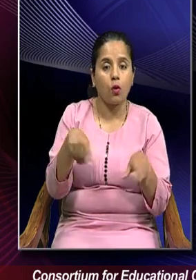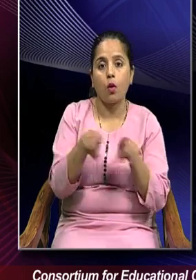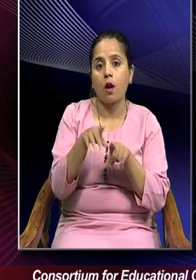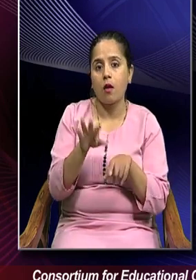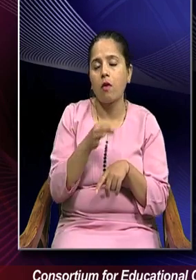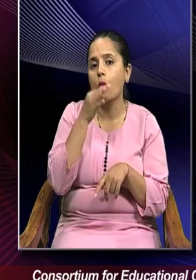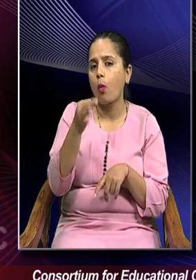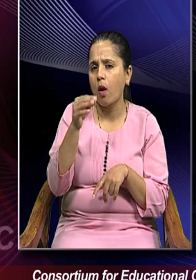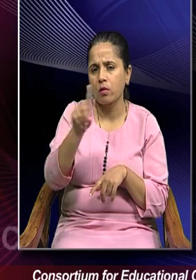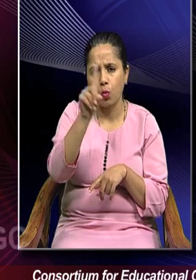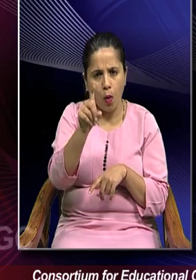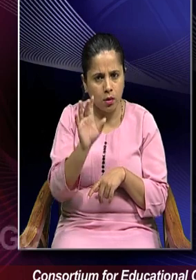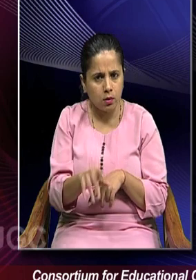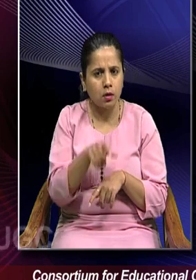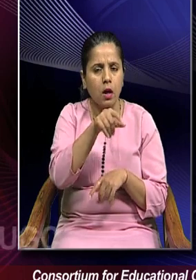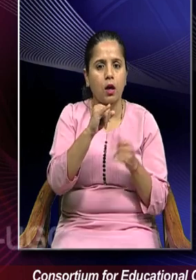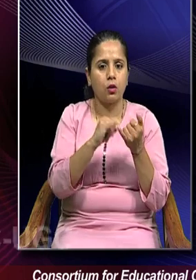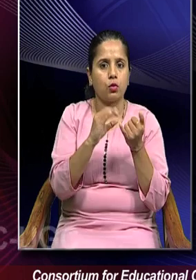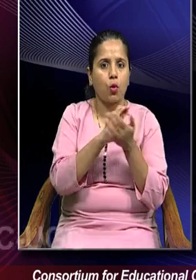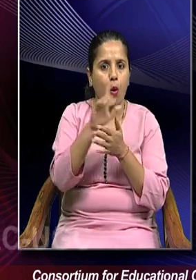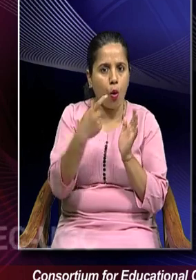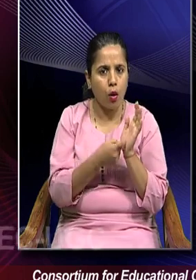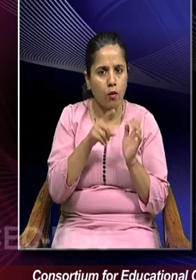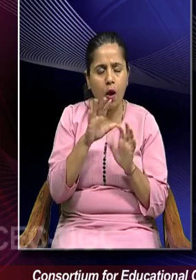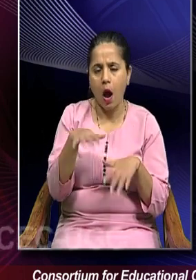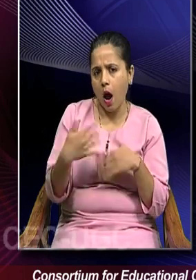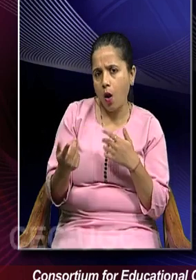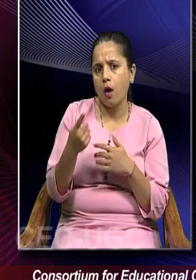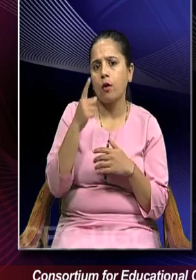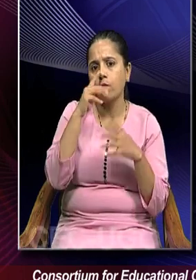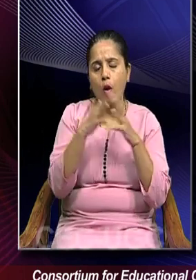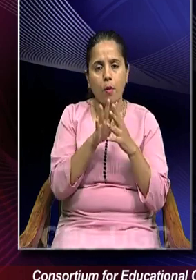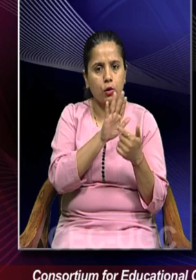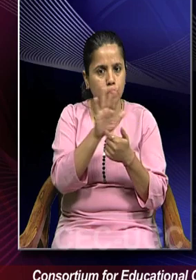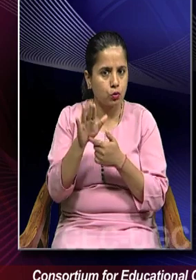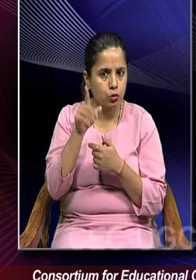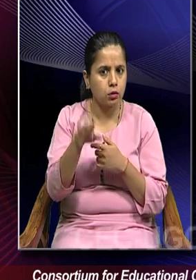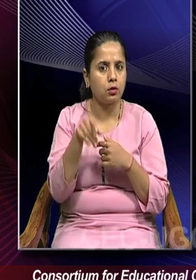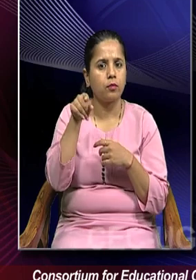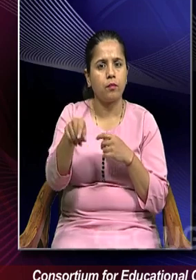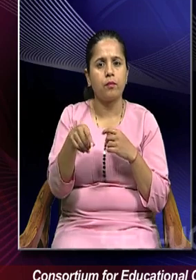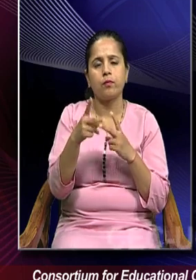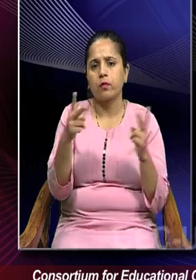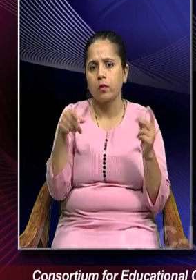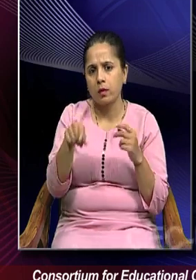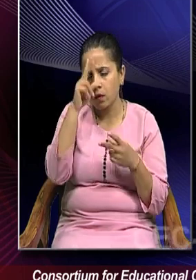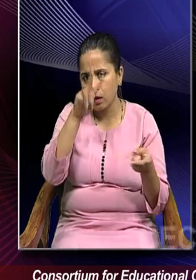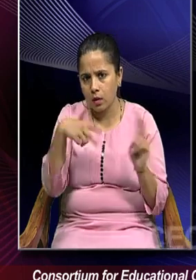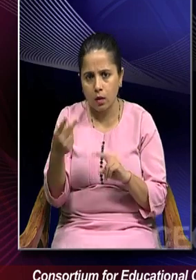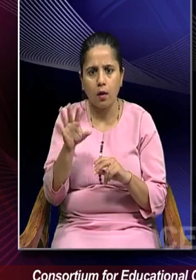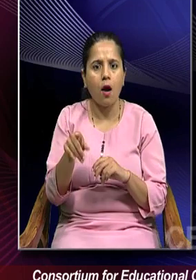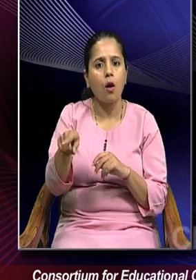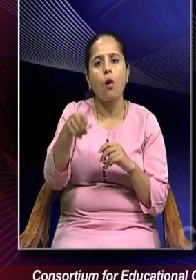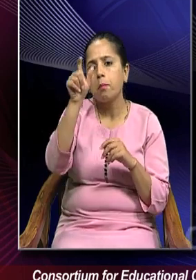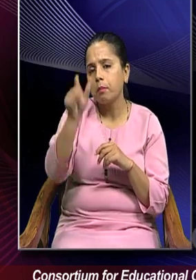been argued by scholars that how women portrayals, they had a lot of stereotyping, unidimensional